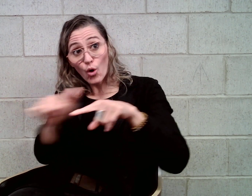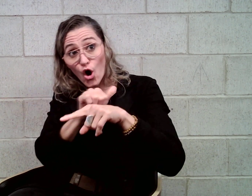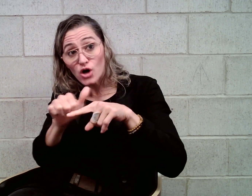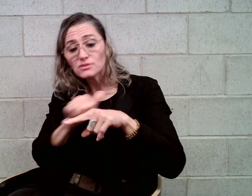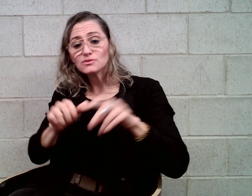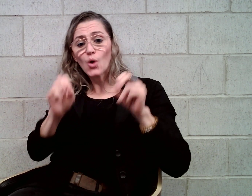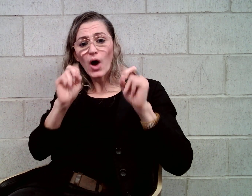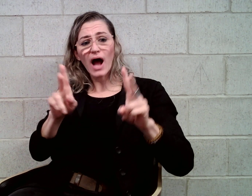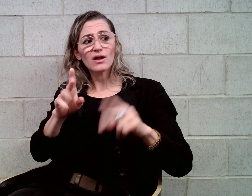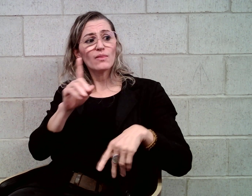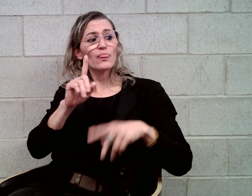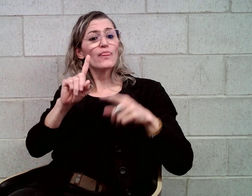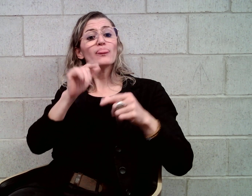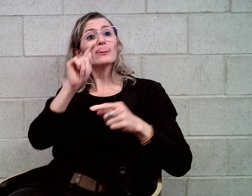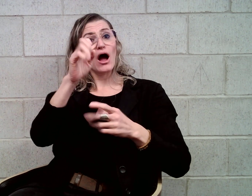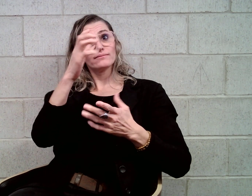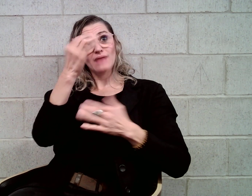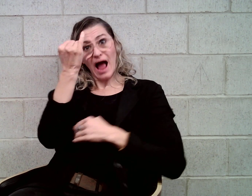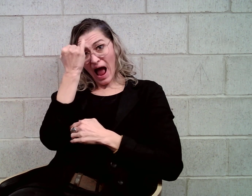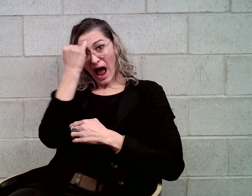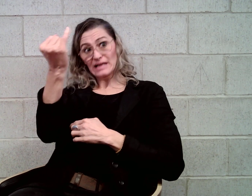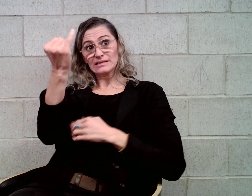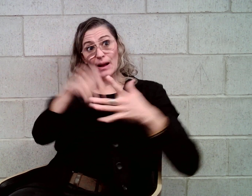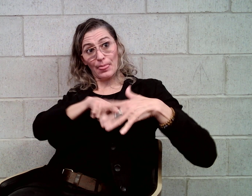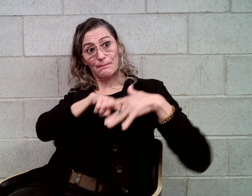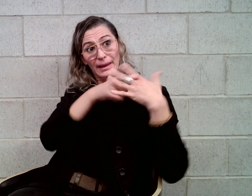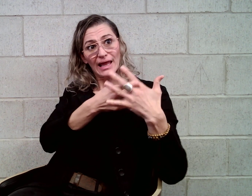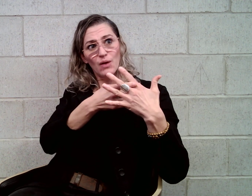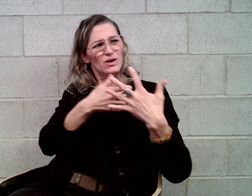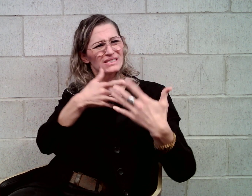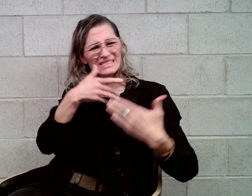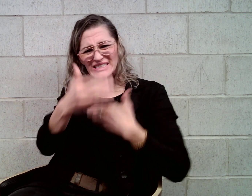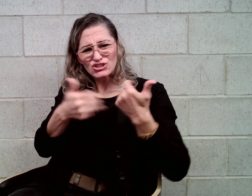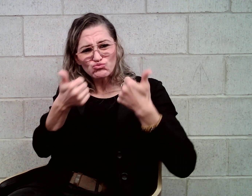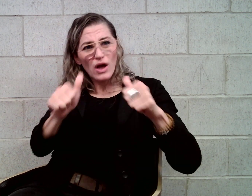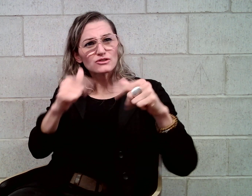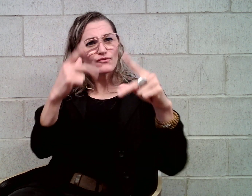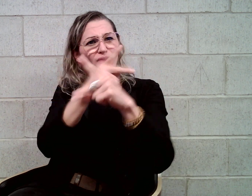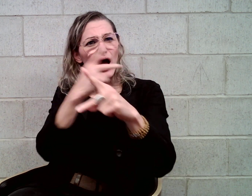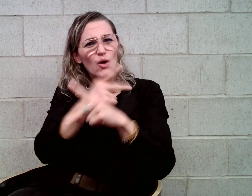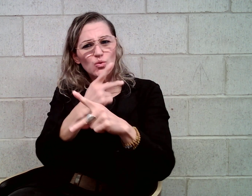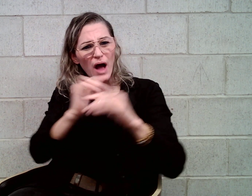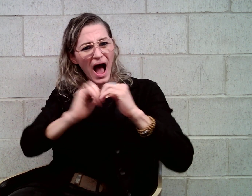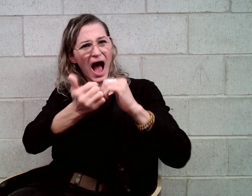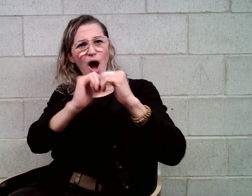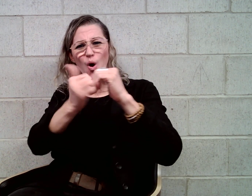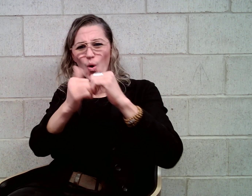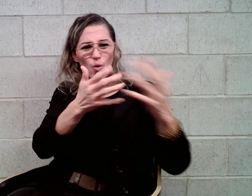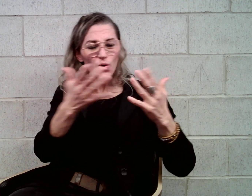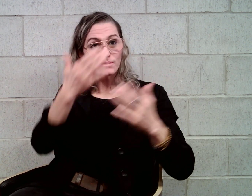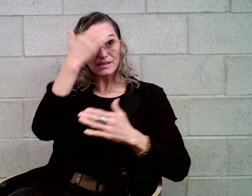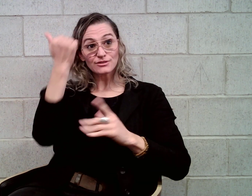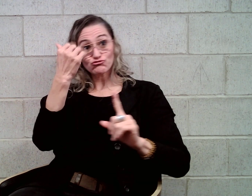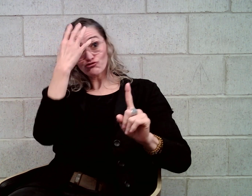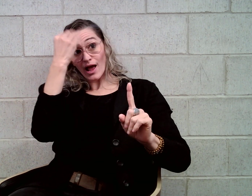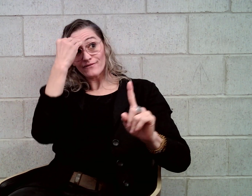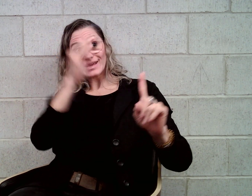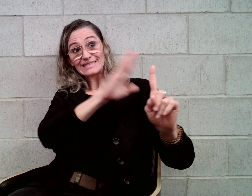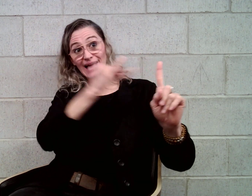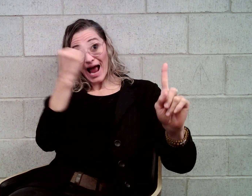a 6-week rehearsal period, and the idea at the beginning was that we need to figure out